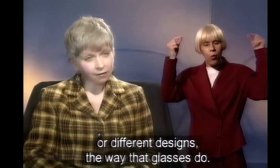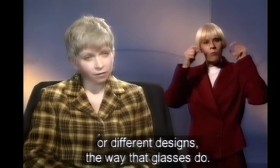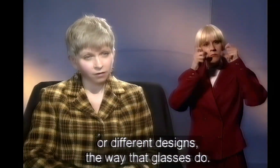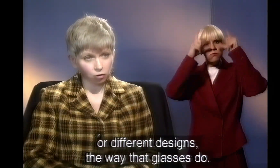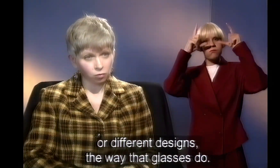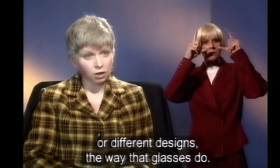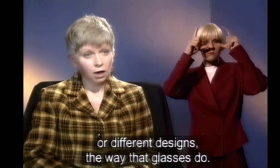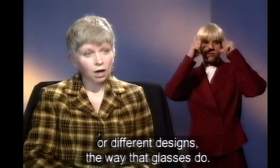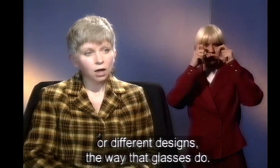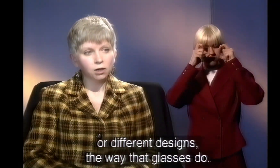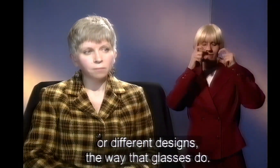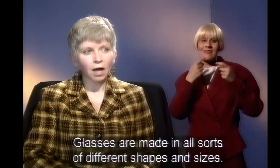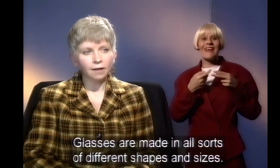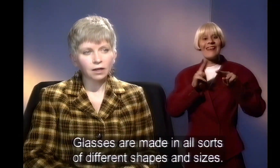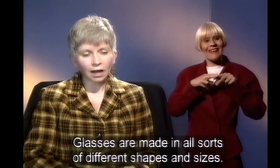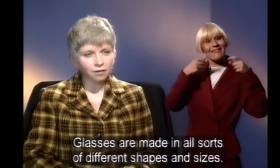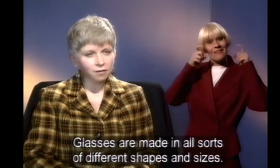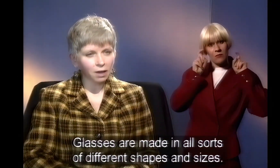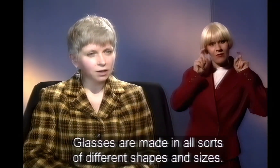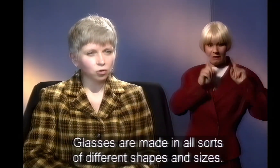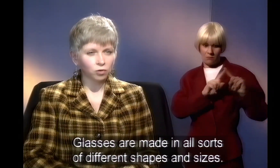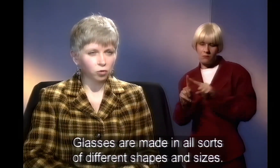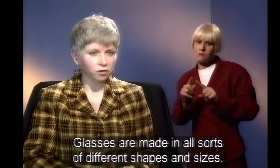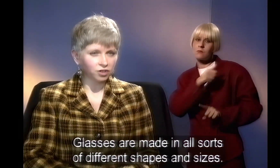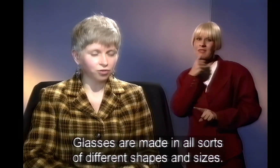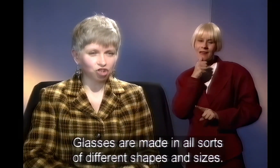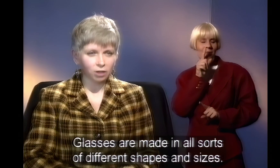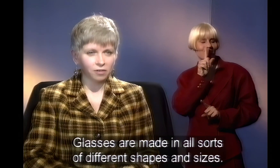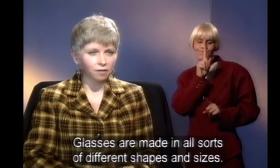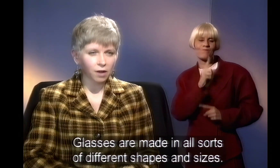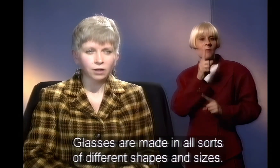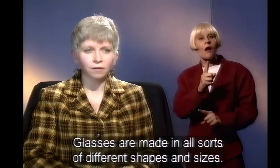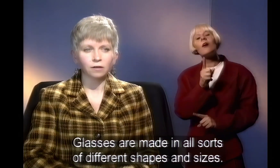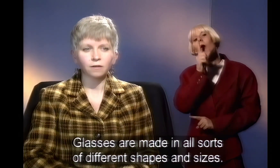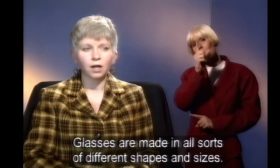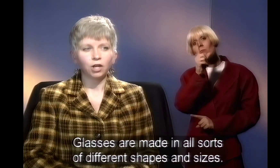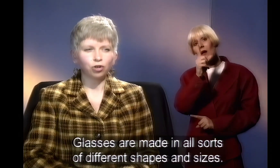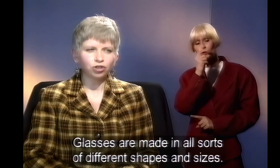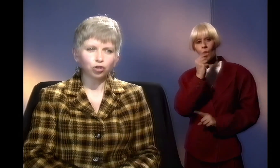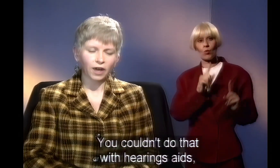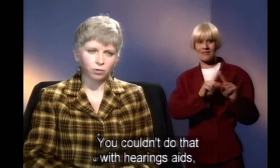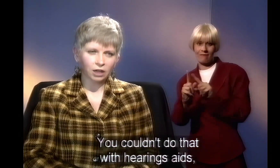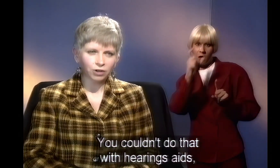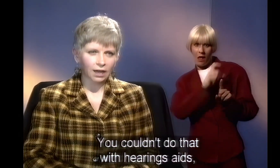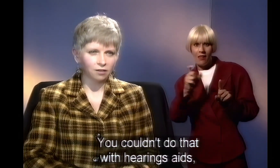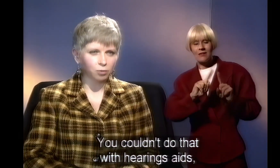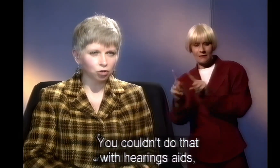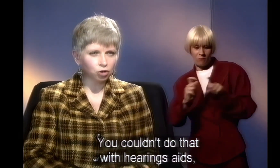glasses do. And glasses are made in all sorts of different shapes and sizes. You couldn't do that with hearing aids, but you could make